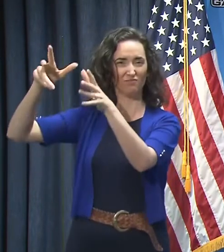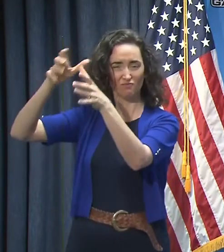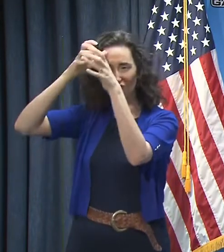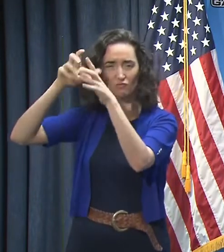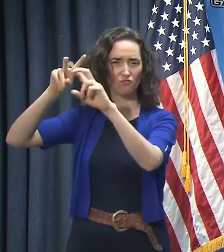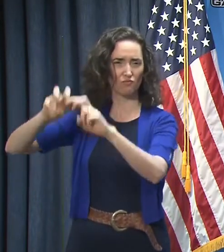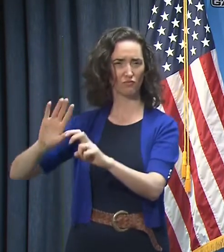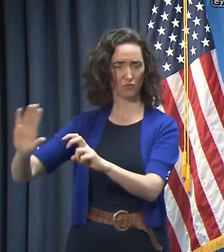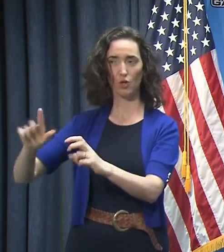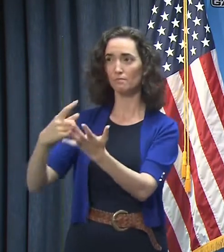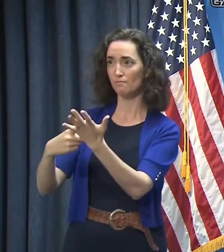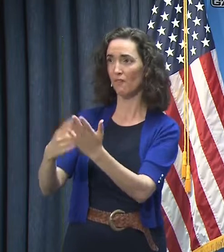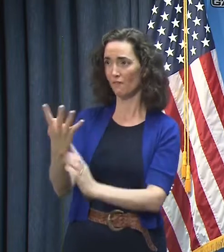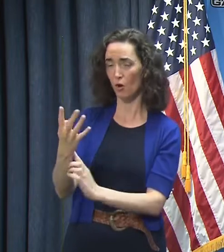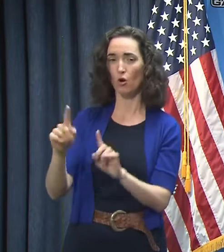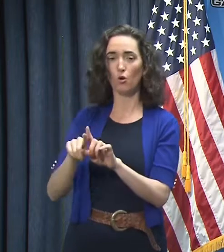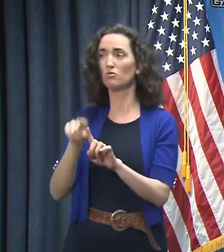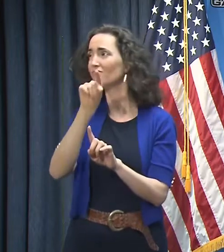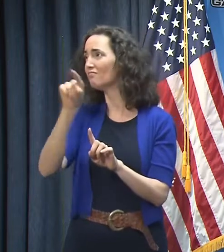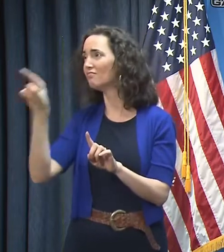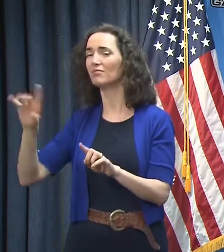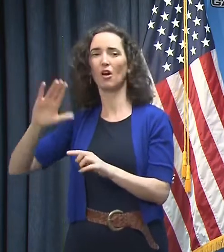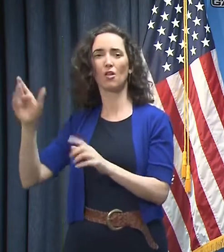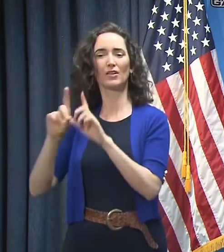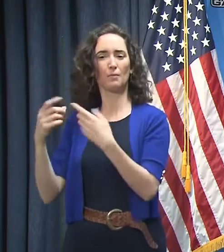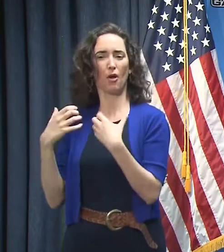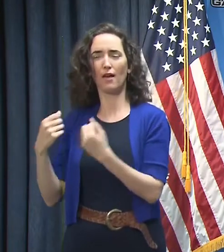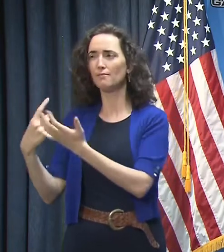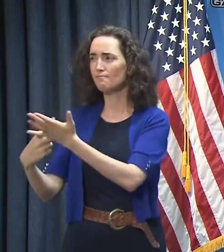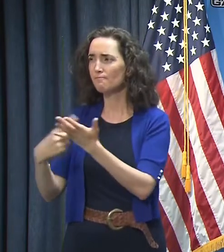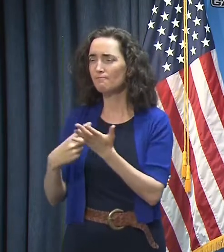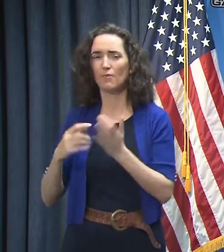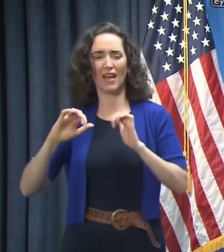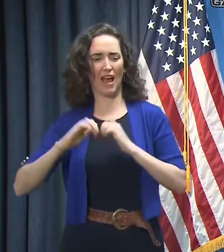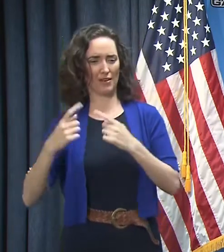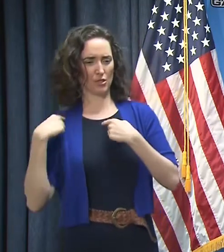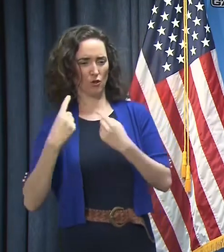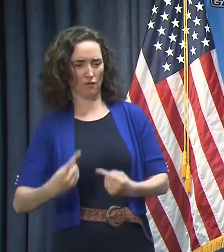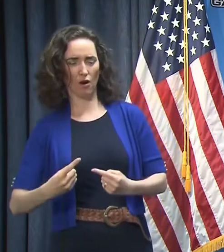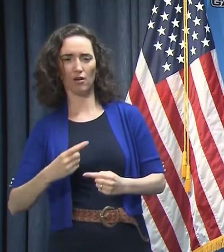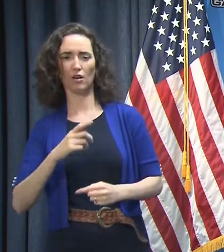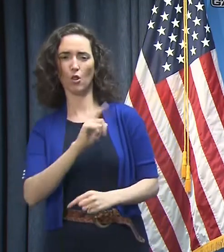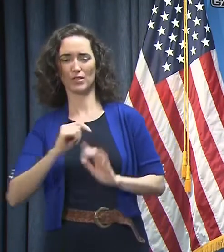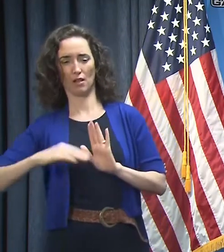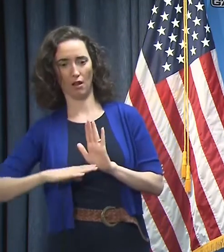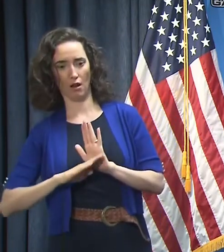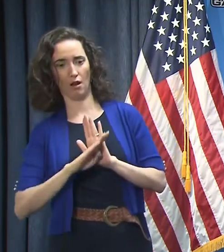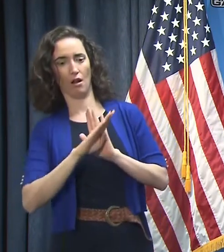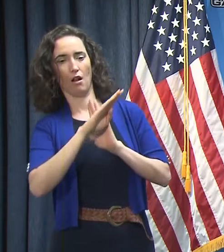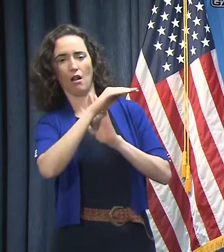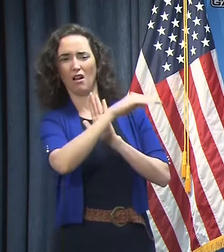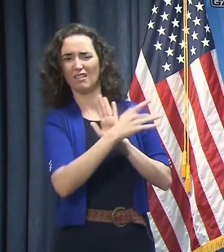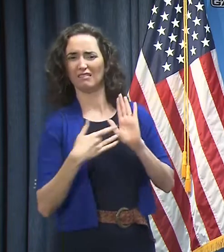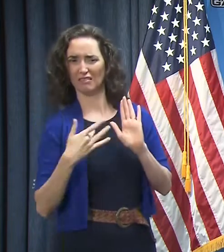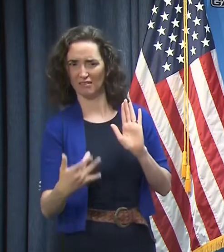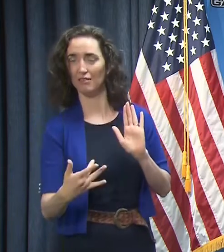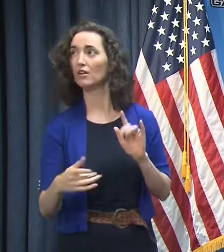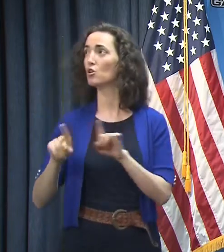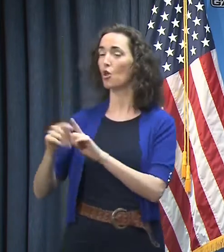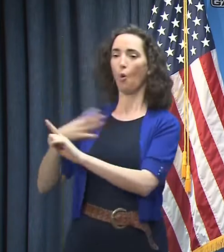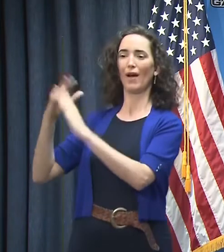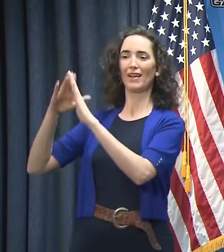of COVID-19, flattening the curve. We looked at the data, as I said. We used the reopening plan from the White House